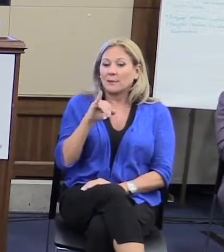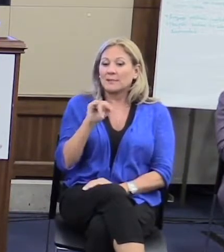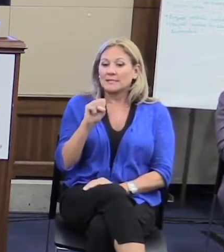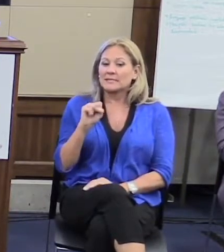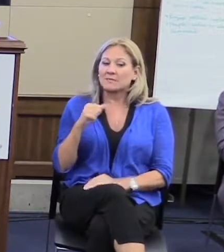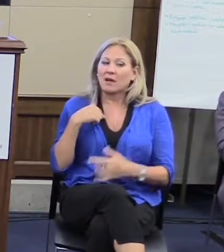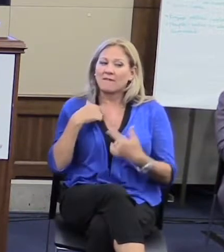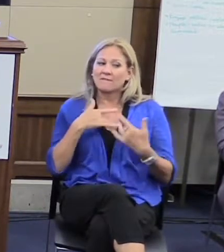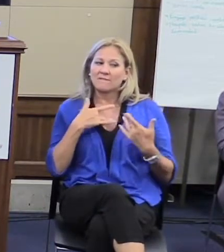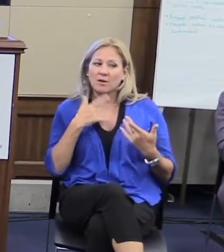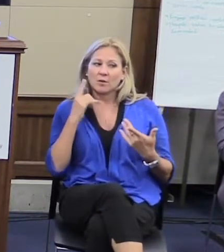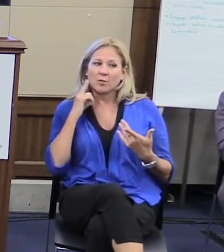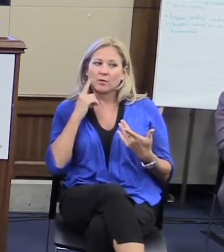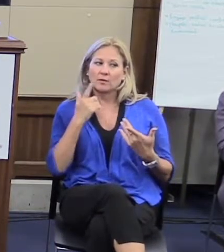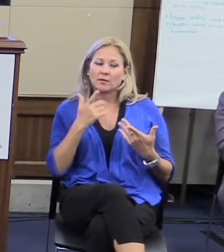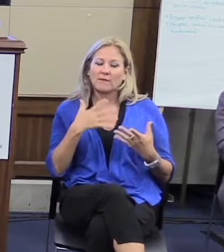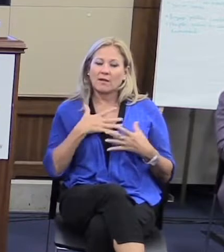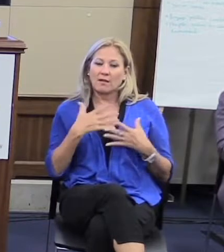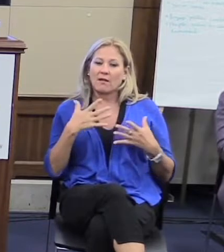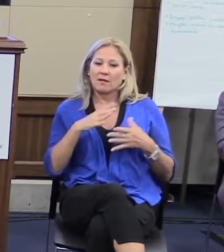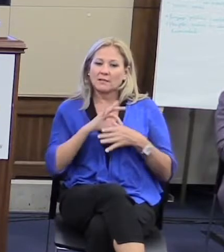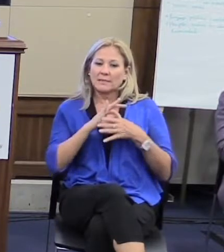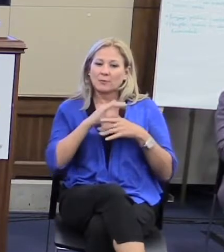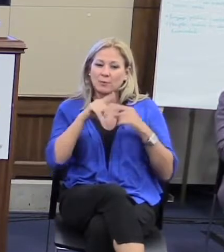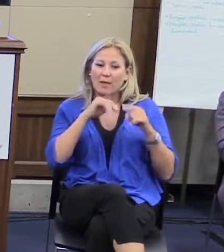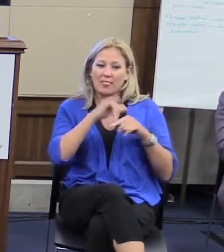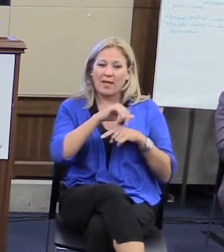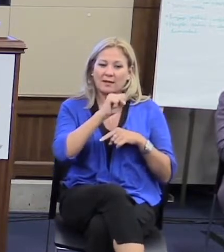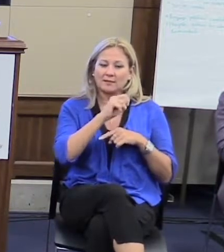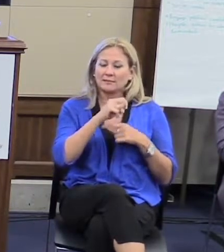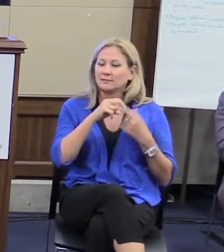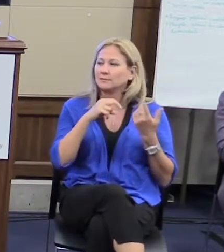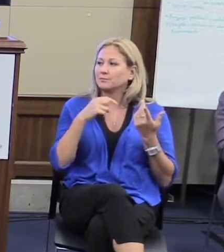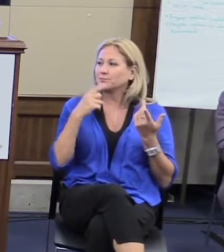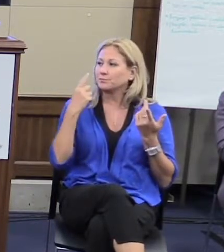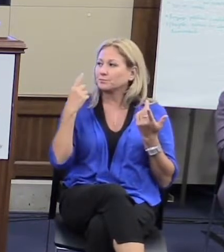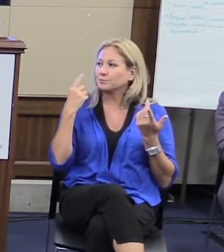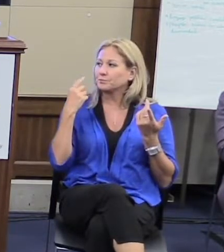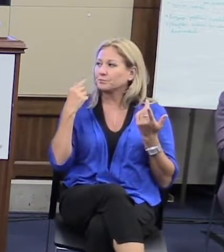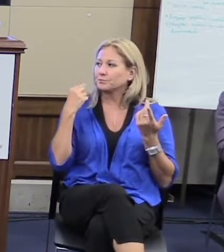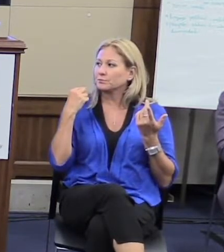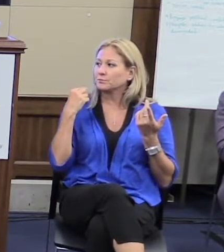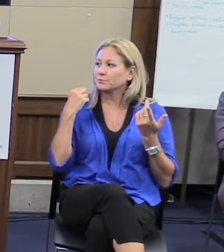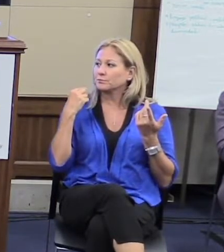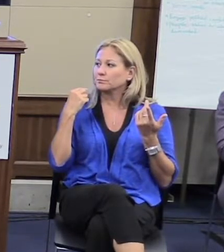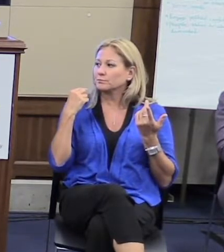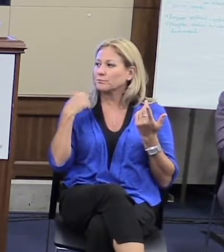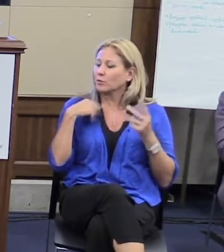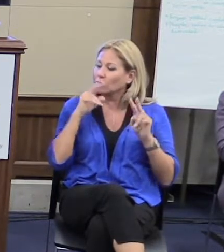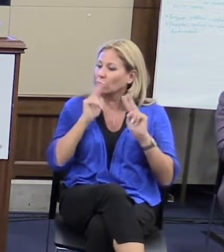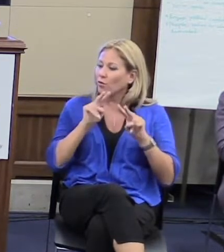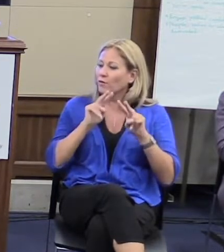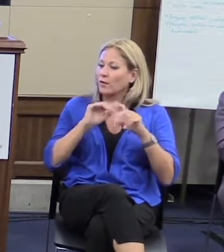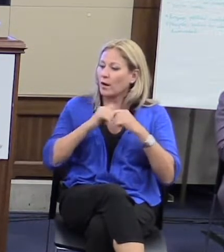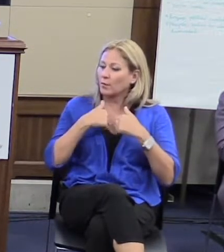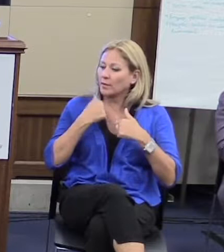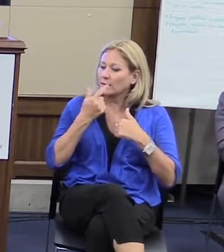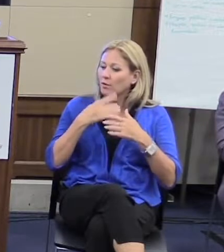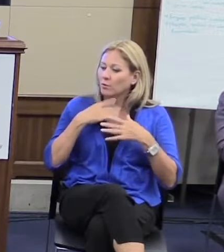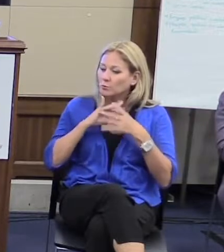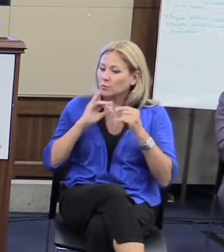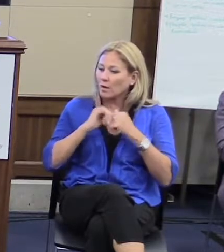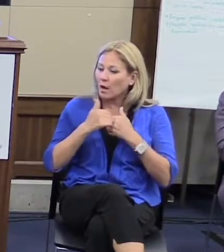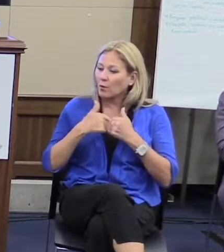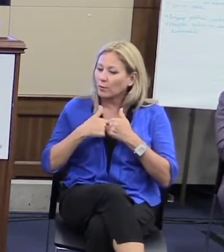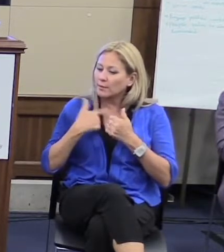that particular election. So let's not forget what we can do now. And as we think about it, I think, look forward to how we can tell our stories and how we can